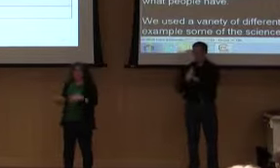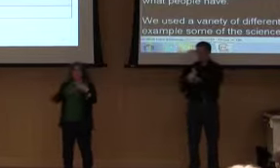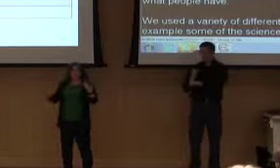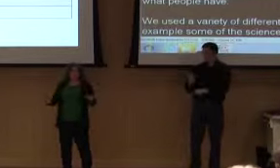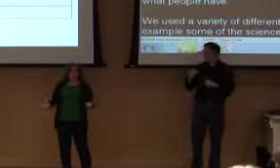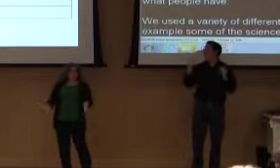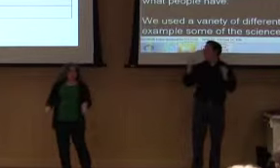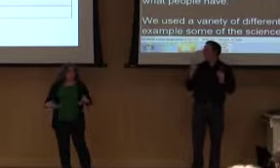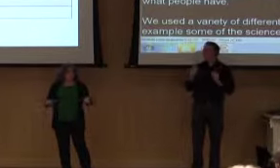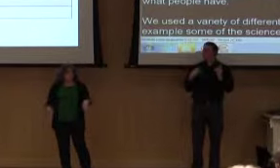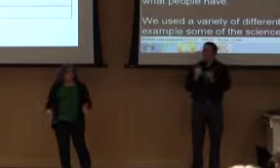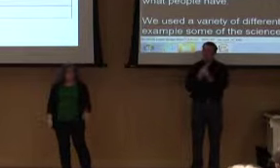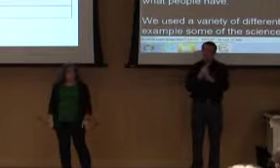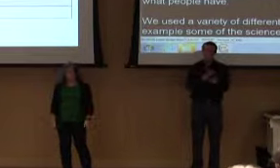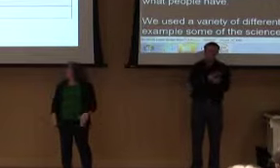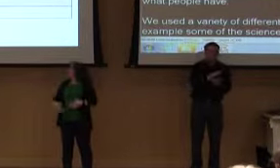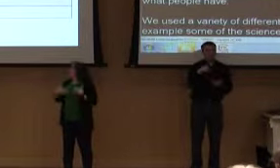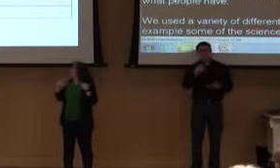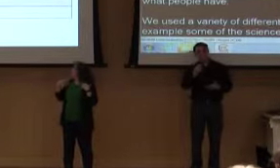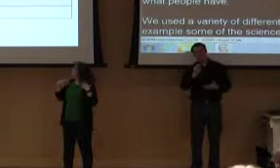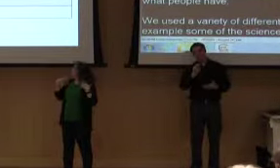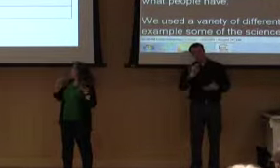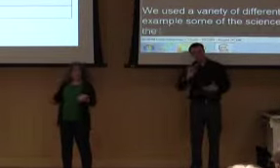that. People use paper and pencil,